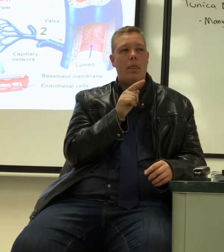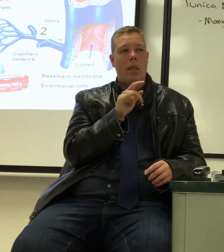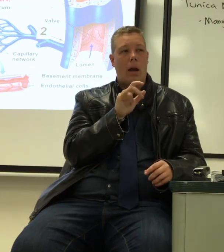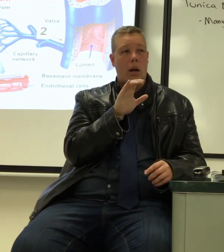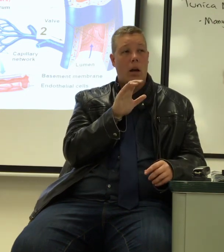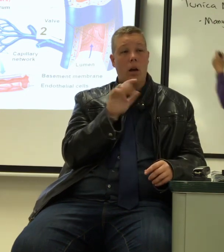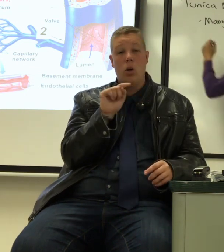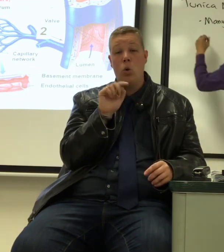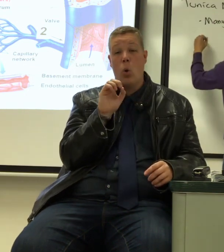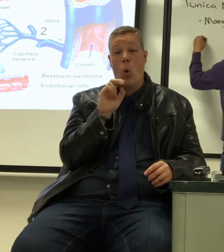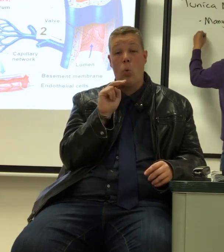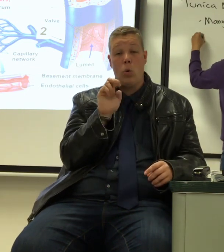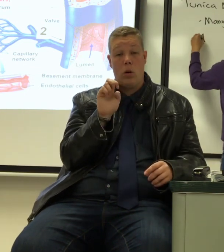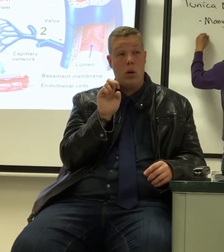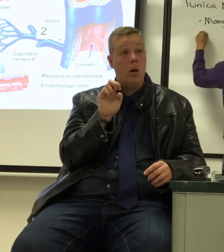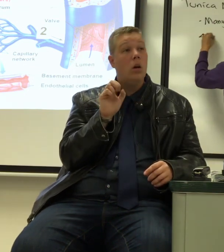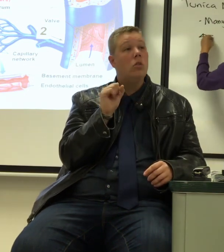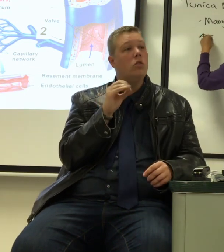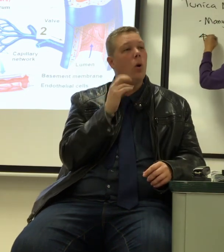If you increase